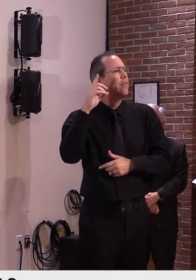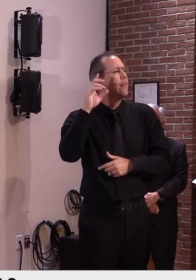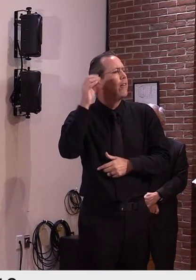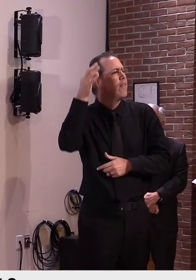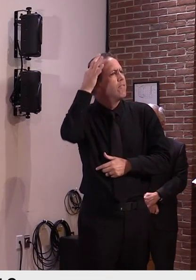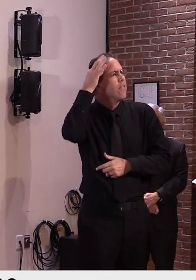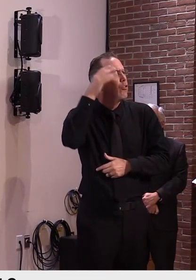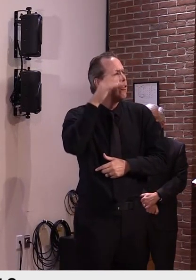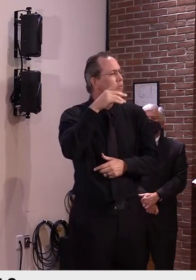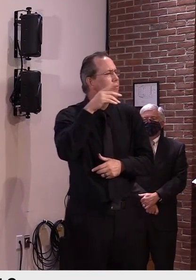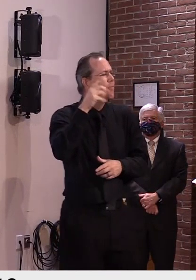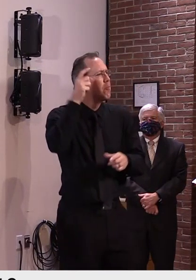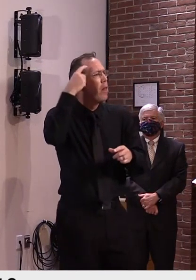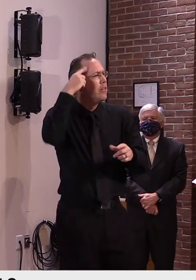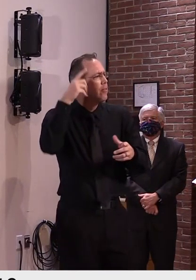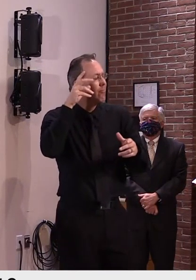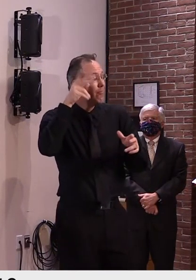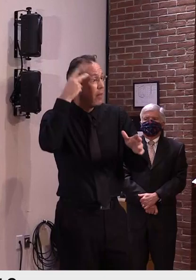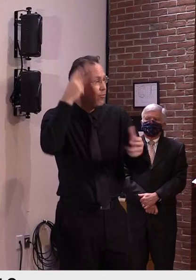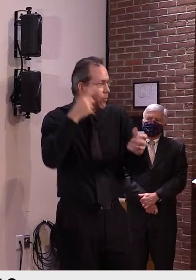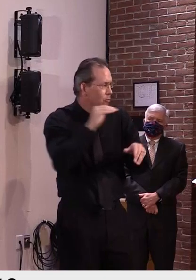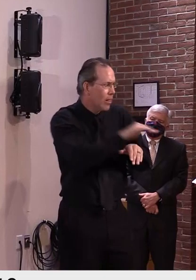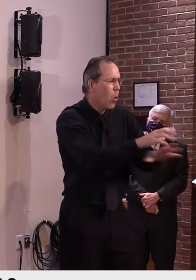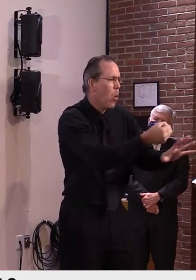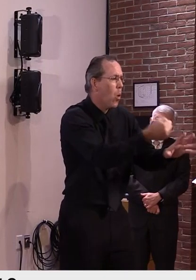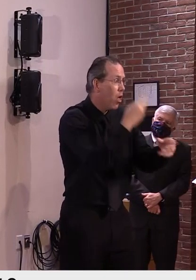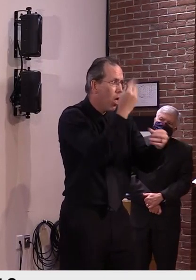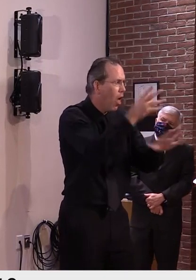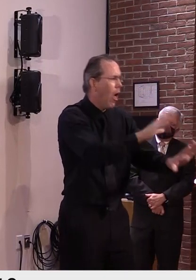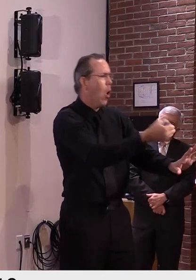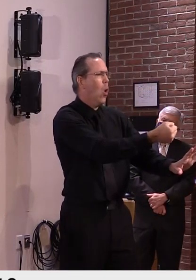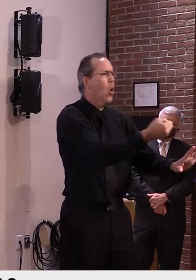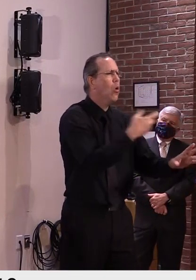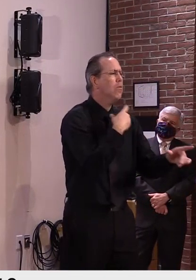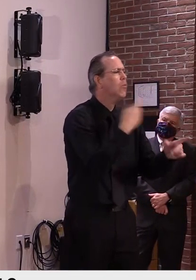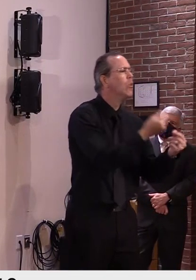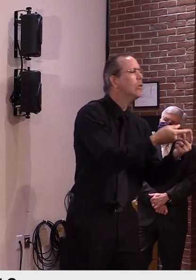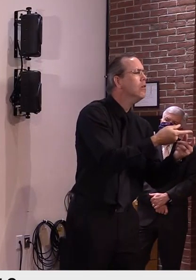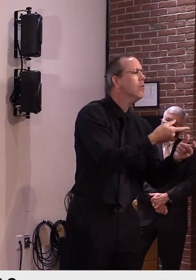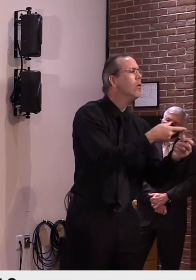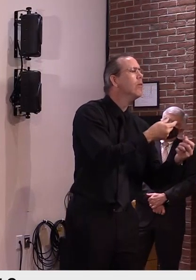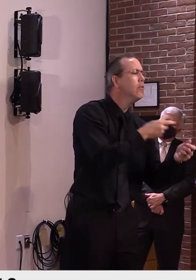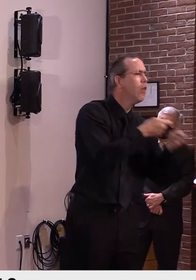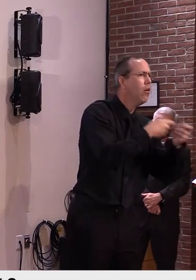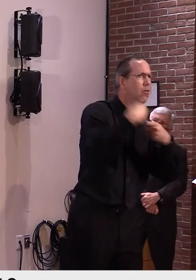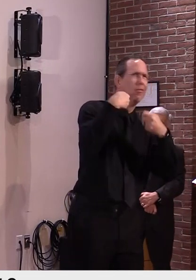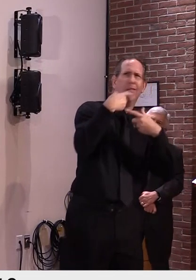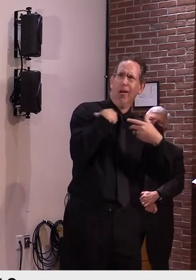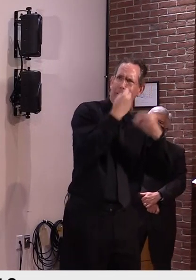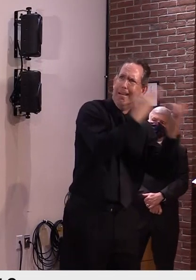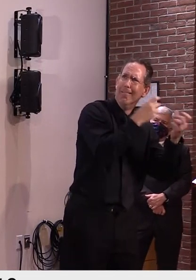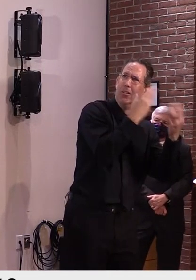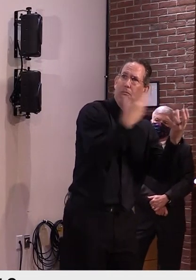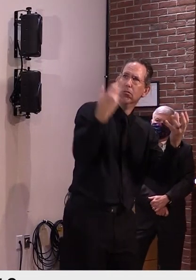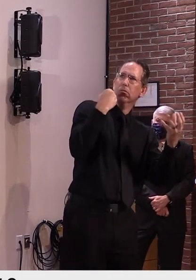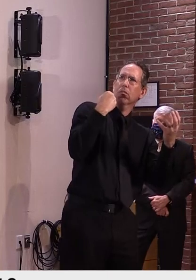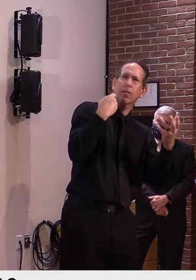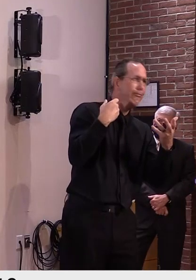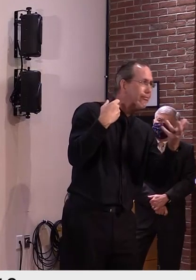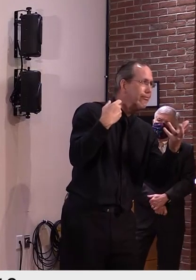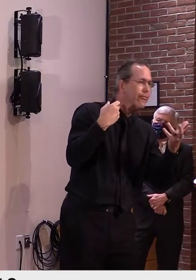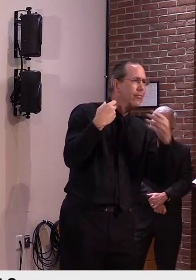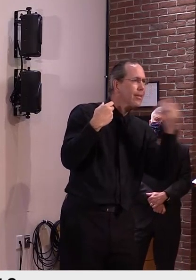The most egregious example was what happened with testing of asymptomatic people. We